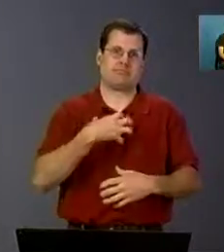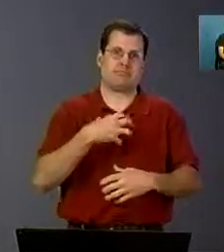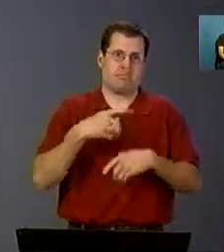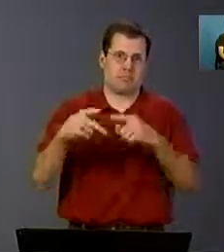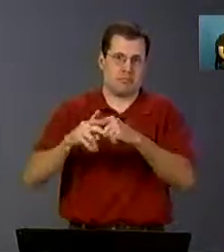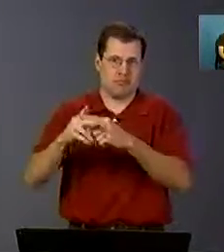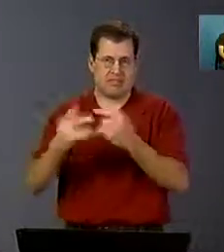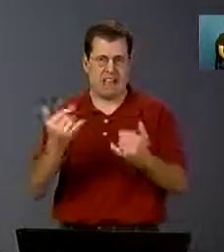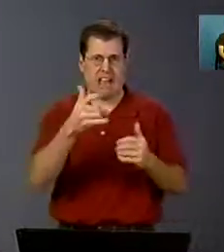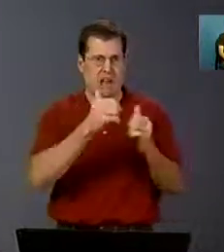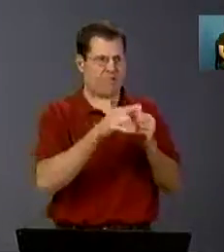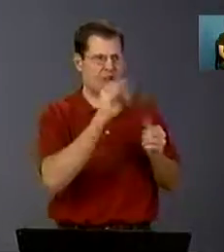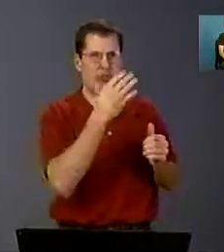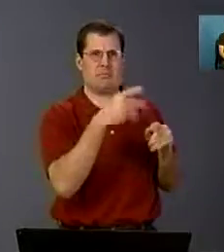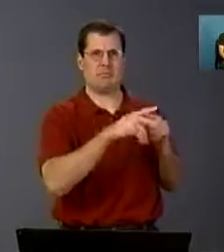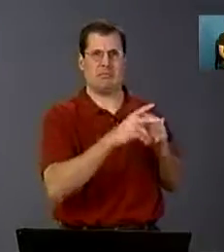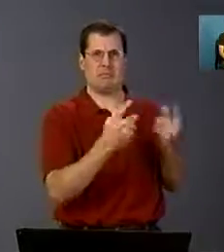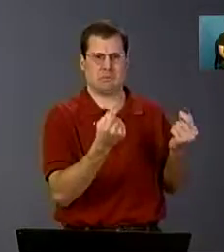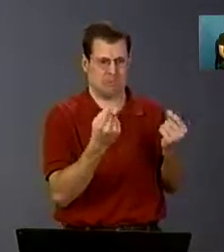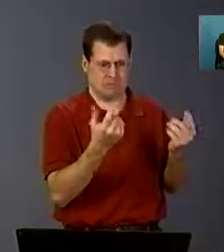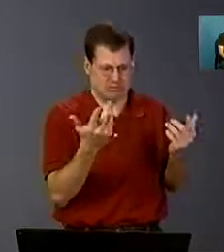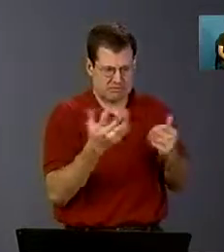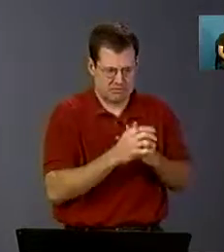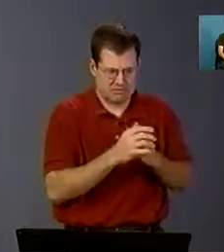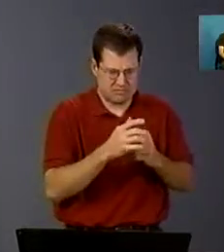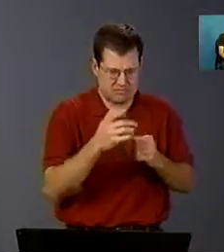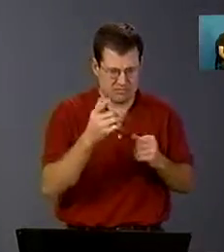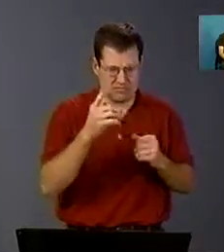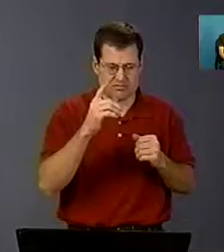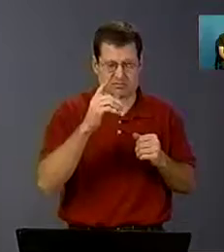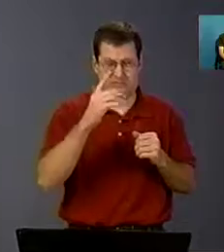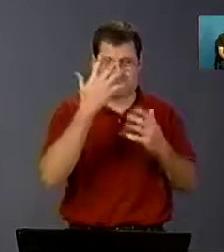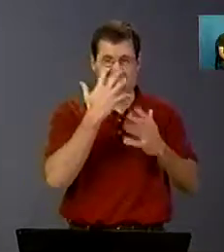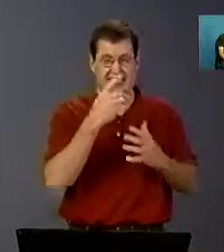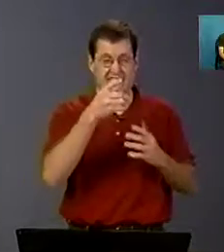And this tends to show us that mechanics aren't always great.